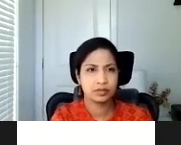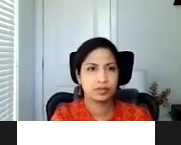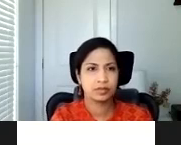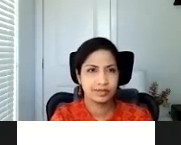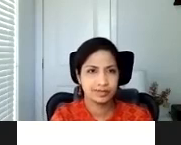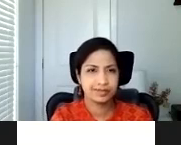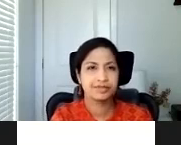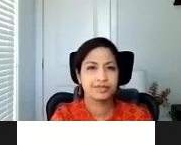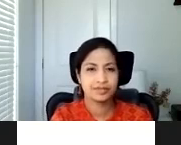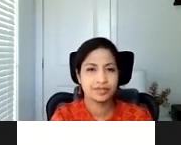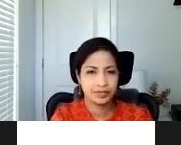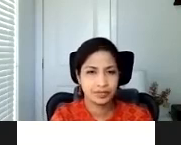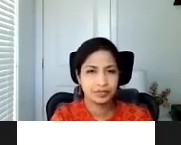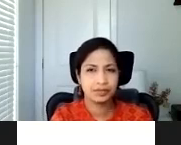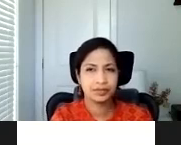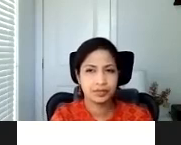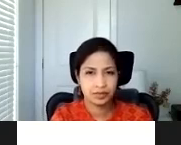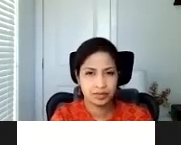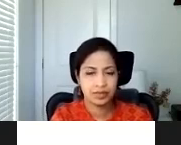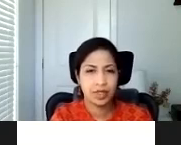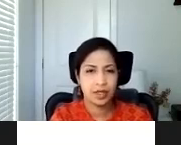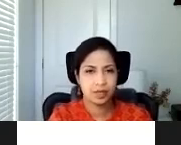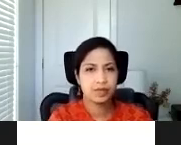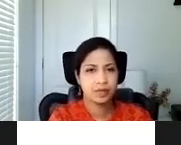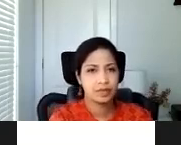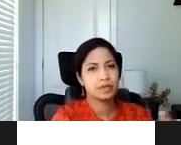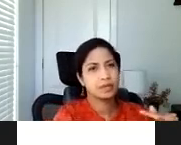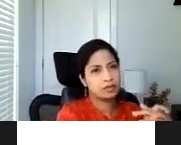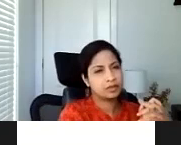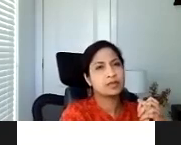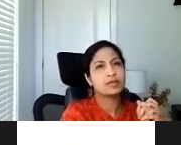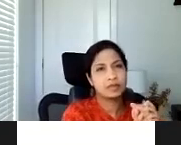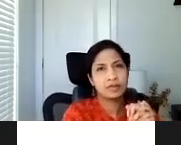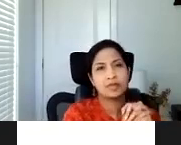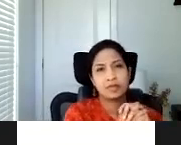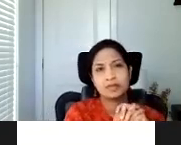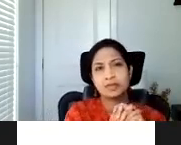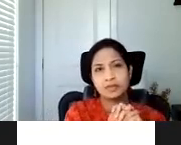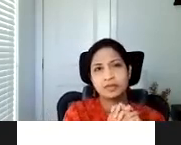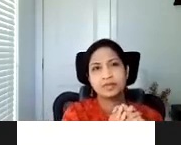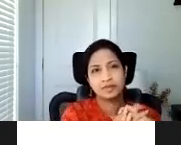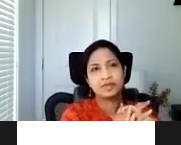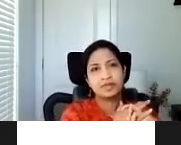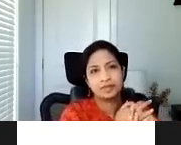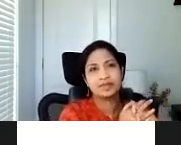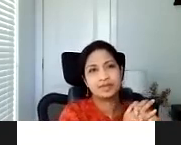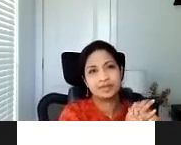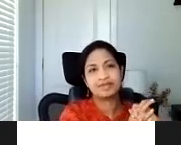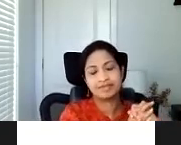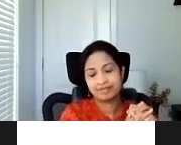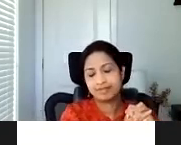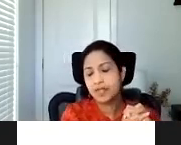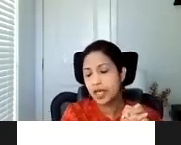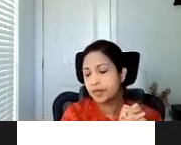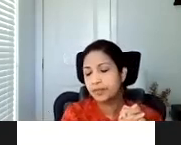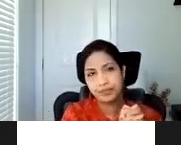developing country or now that I'm back in Germany, even here, my friends say, well, I don't have time to take care of educating my children because I'm also working from